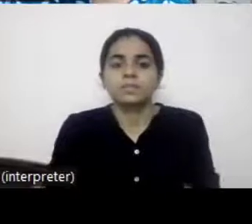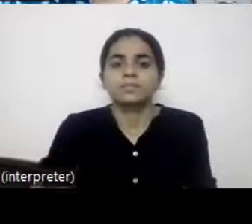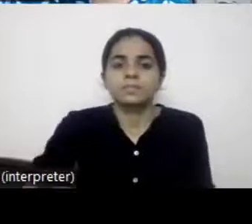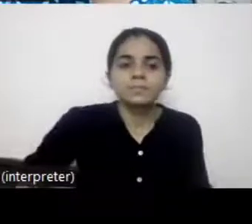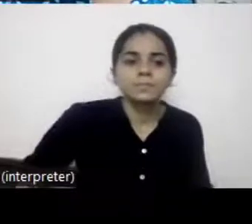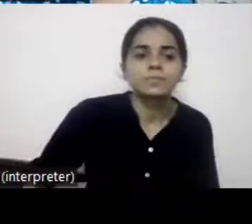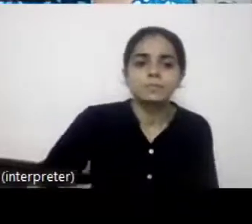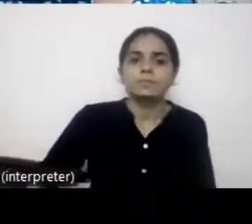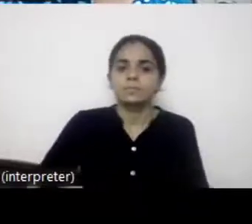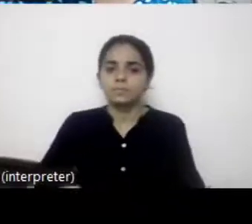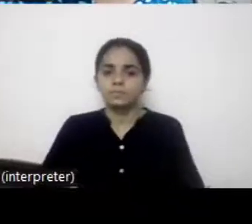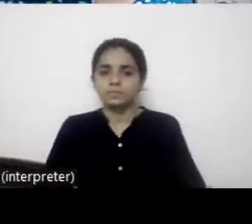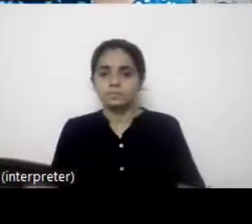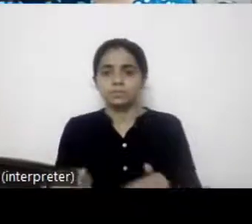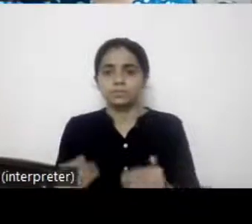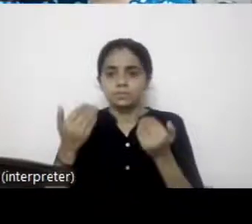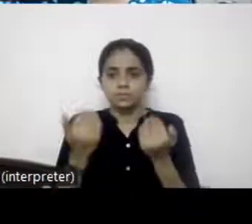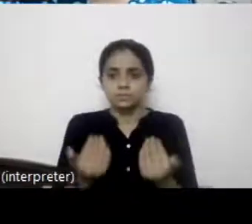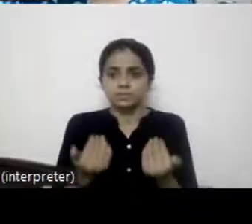Now,